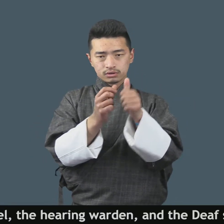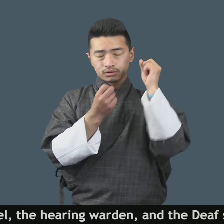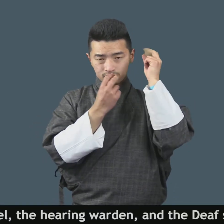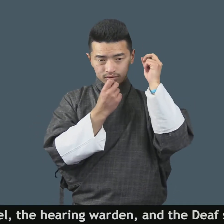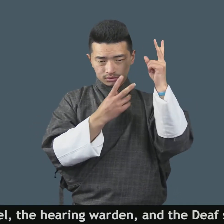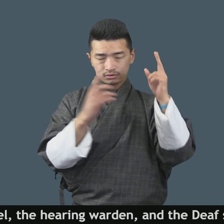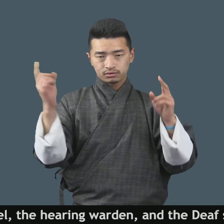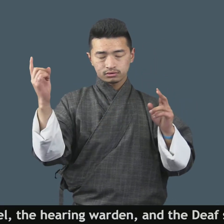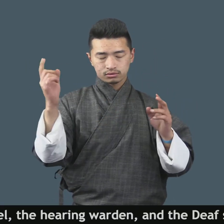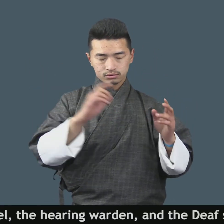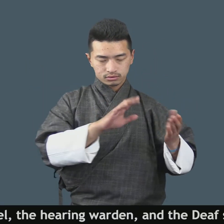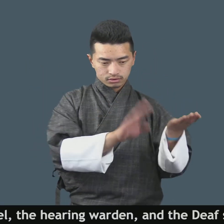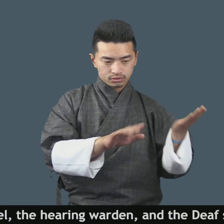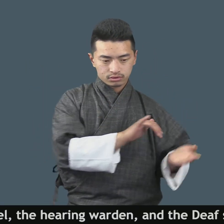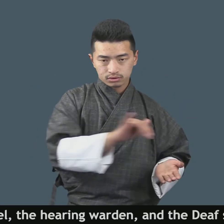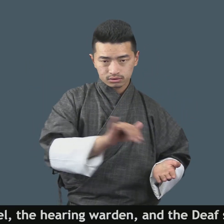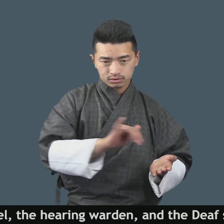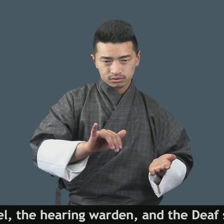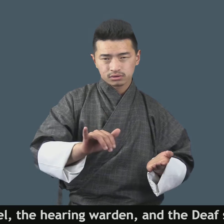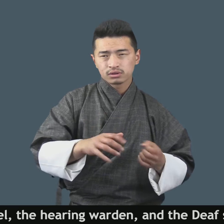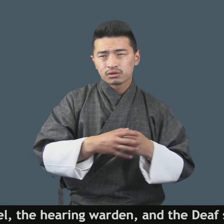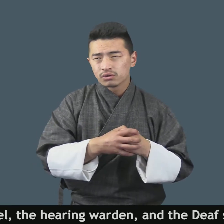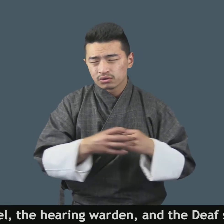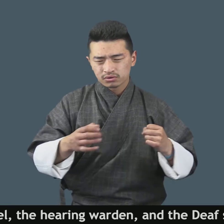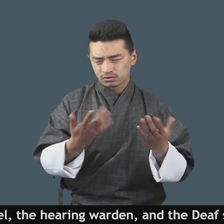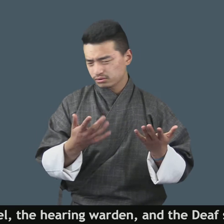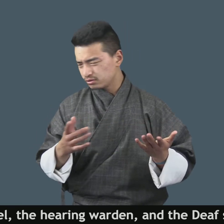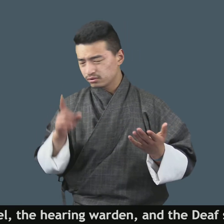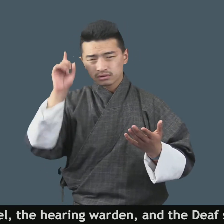warden and the deaf students had difficulty communicating.